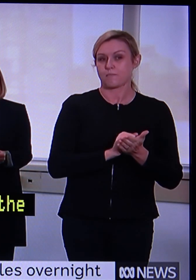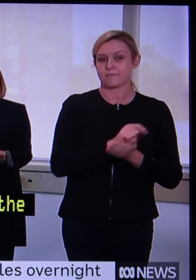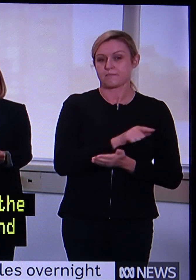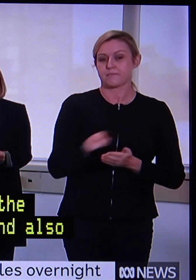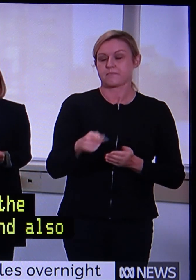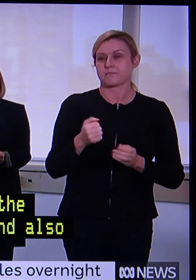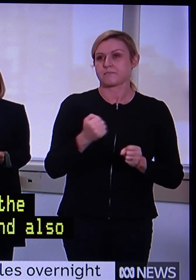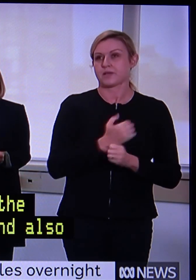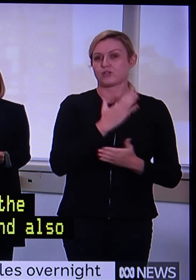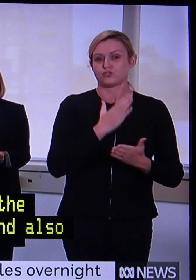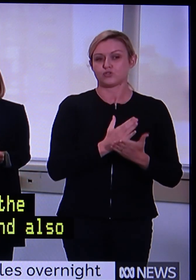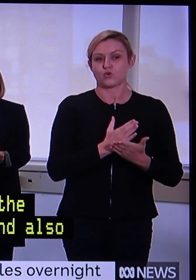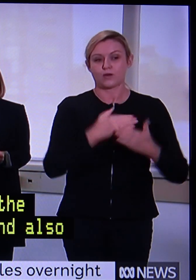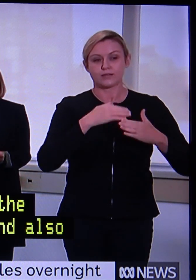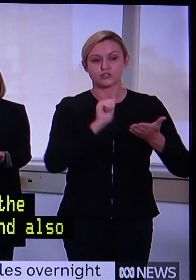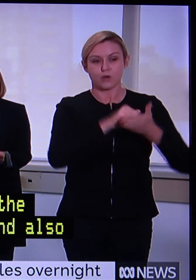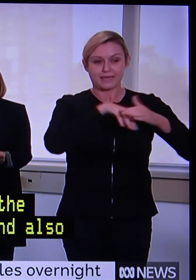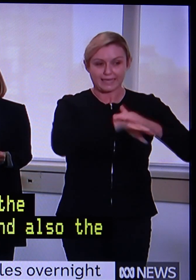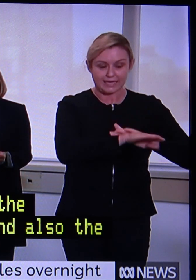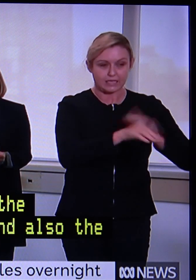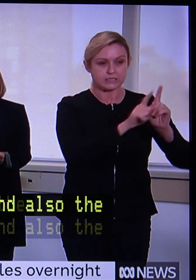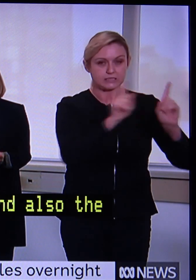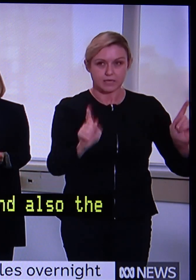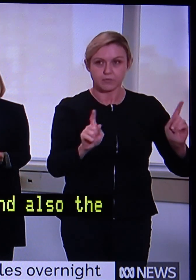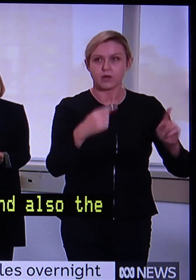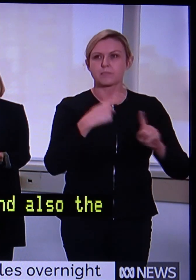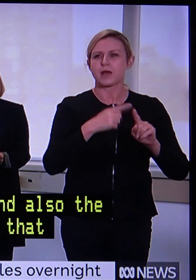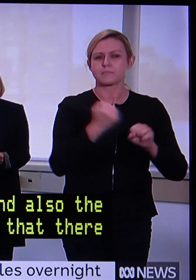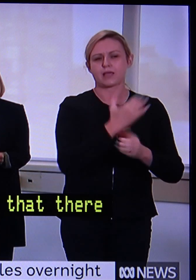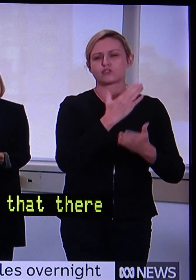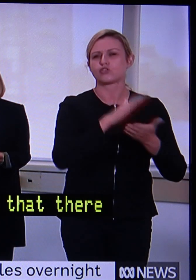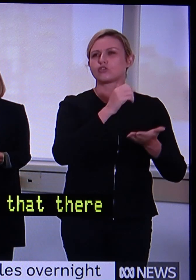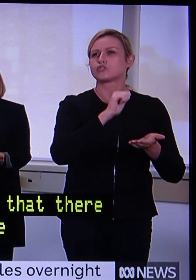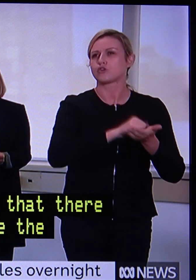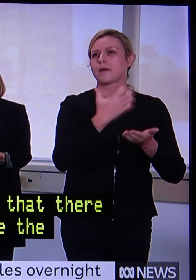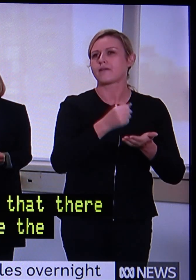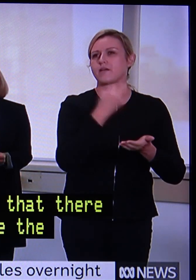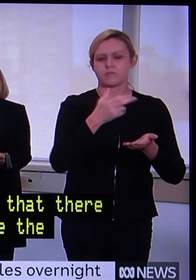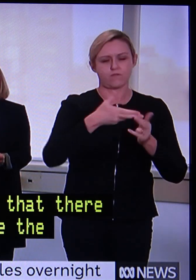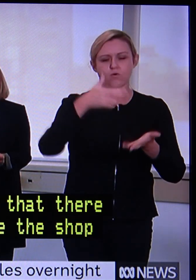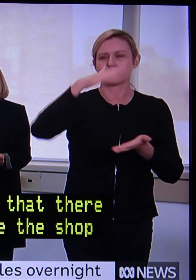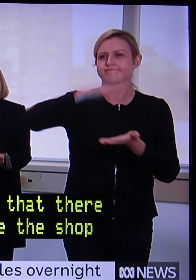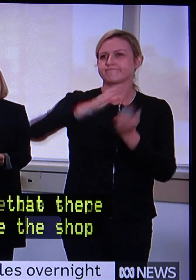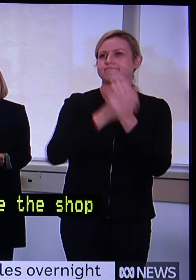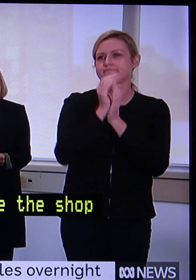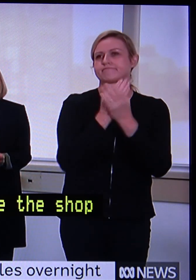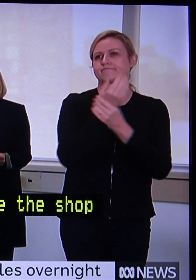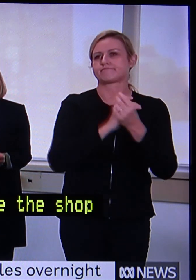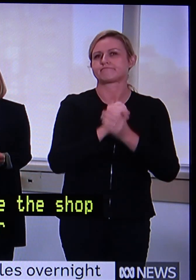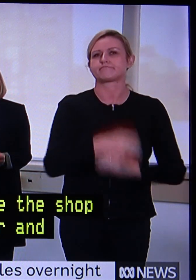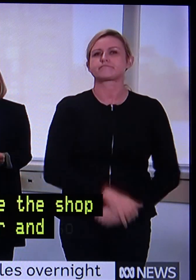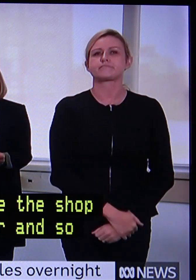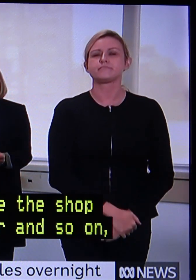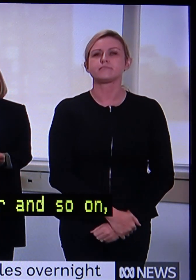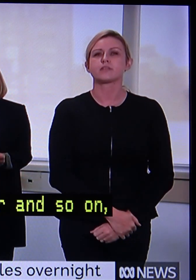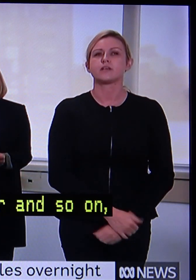there's that separation inside the shop, but also the hand cleaner and so on, hand sanitizer. Just want to clarify a couple of other